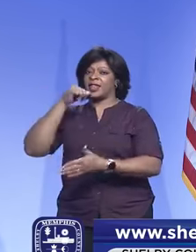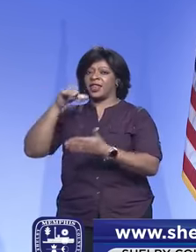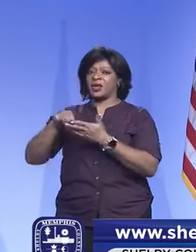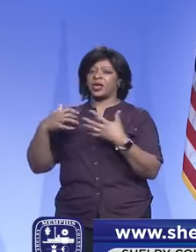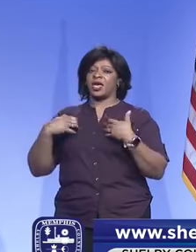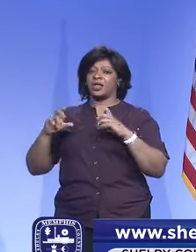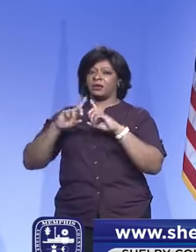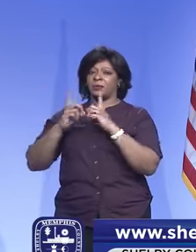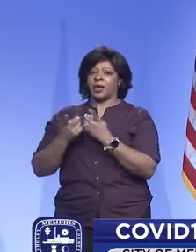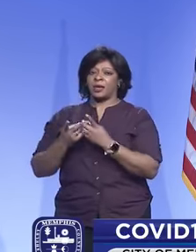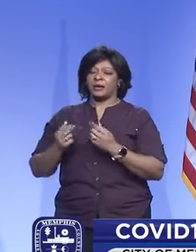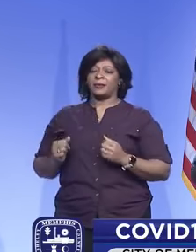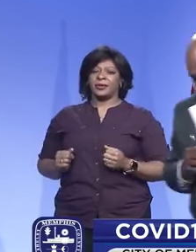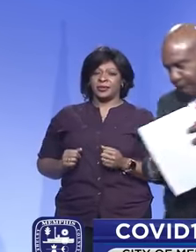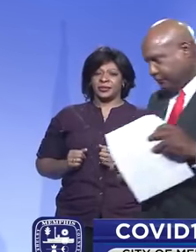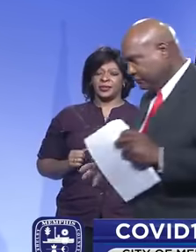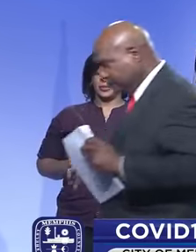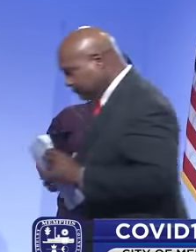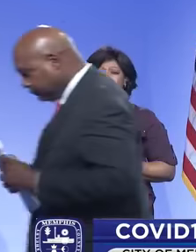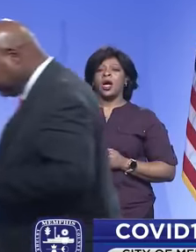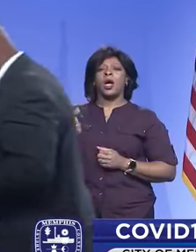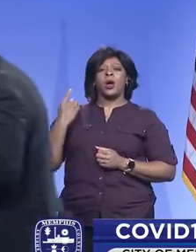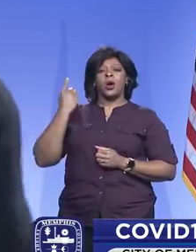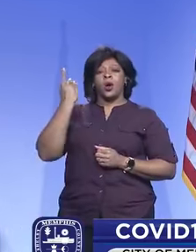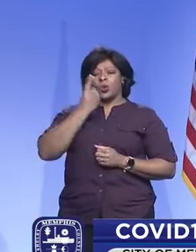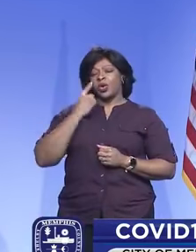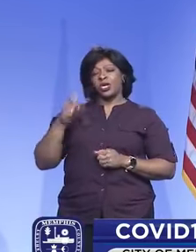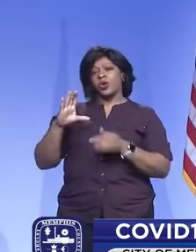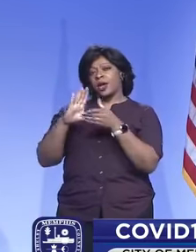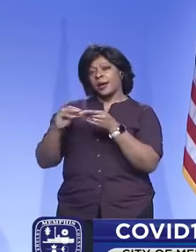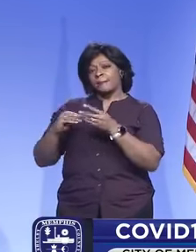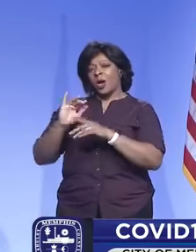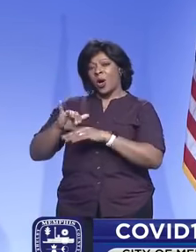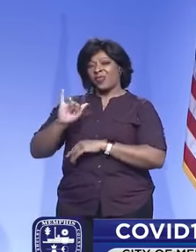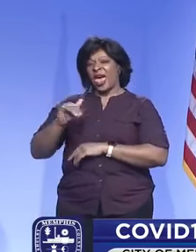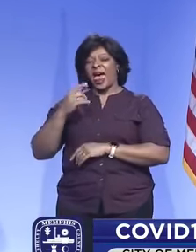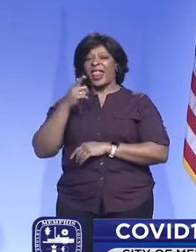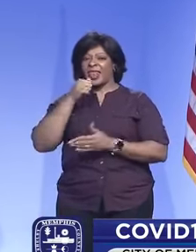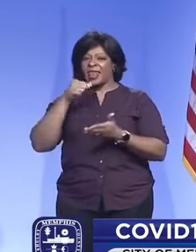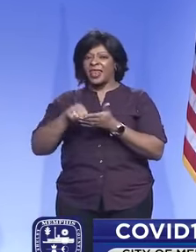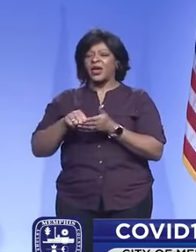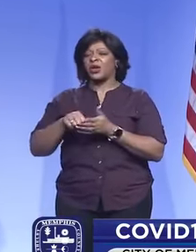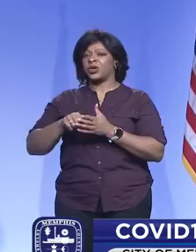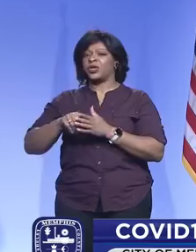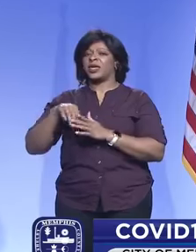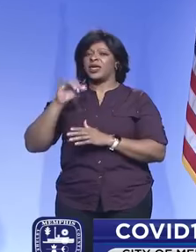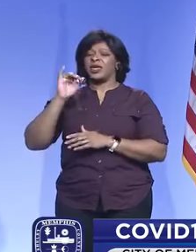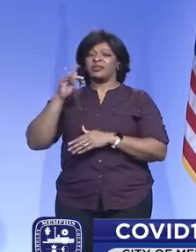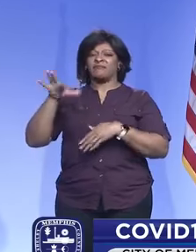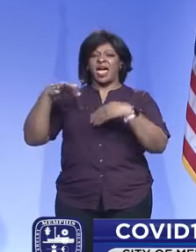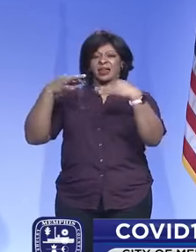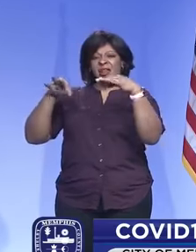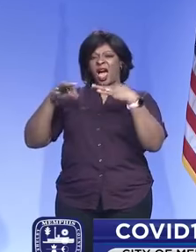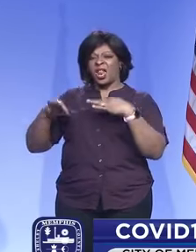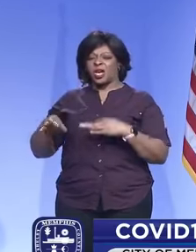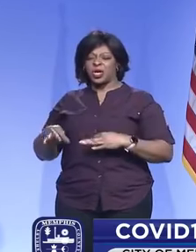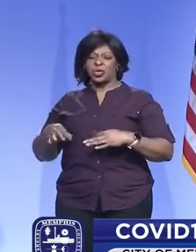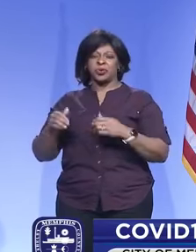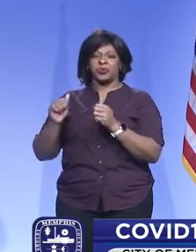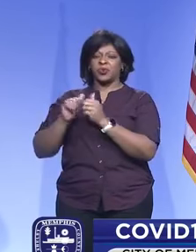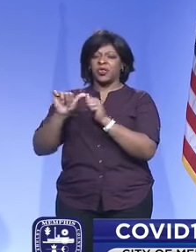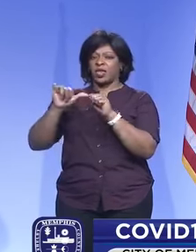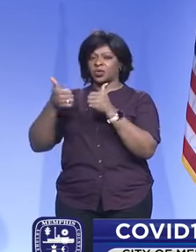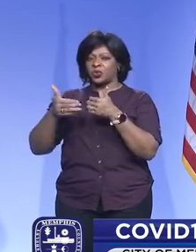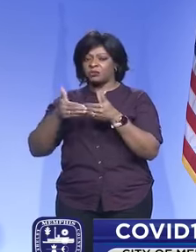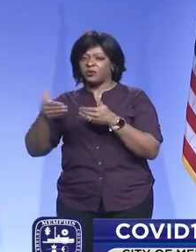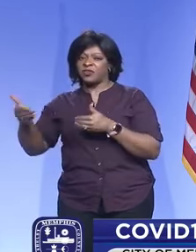department outlining some things. I was just wondering if you all could comment generally on that letter and the dialogue with the association moving forward.